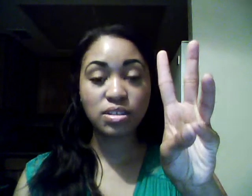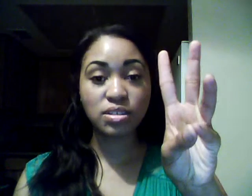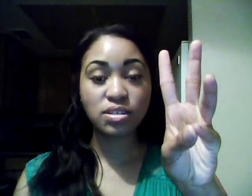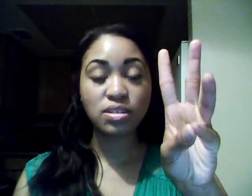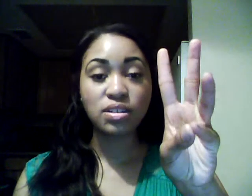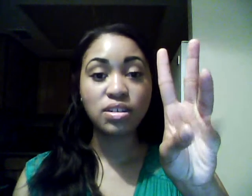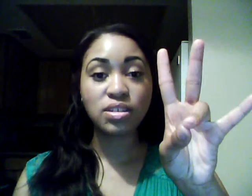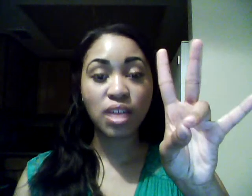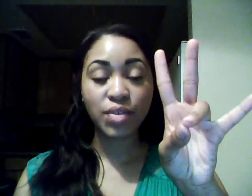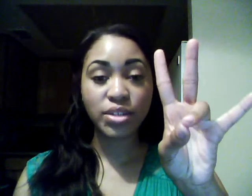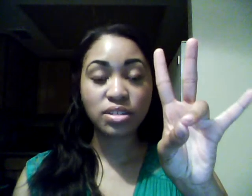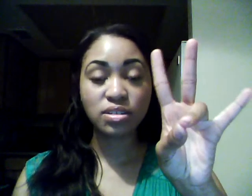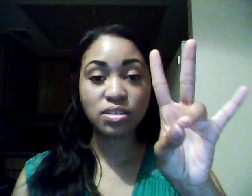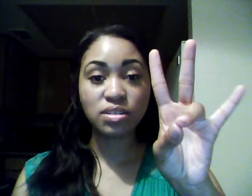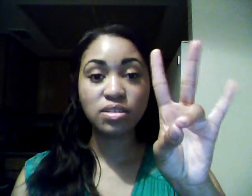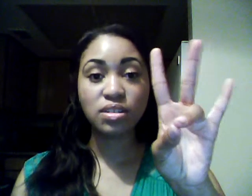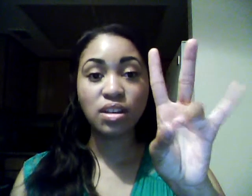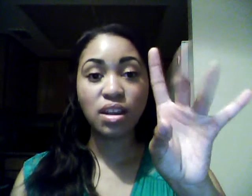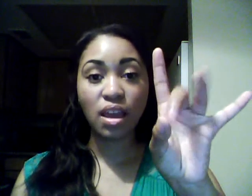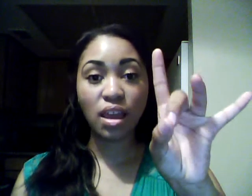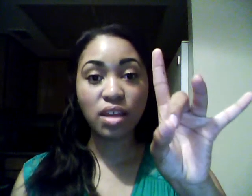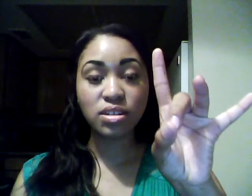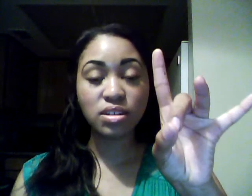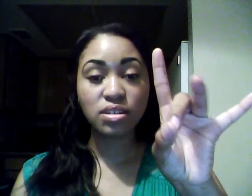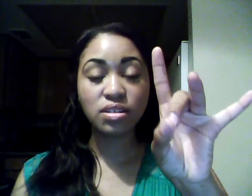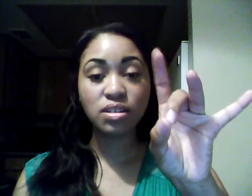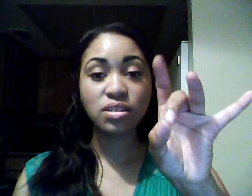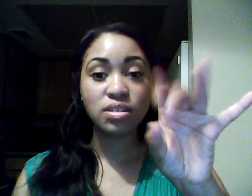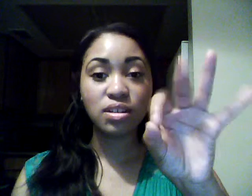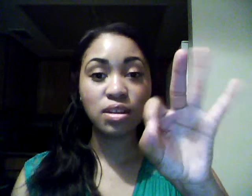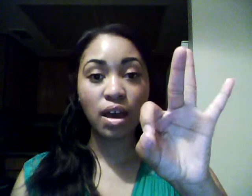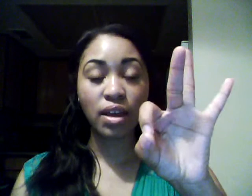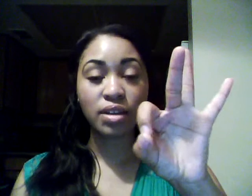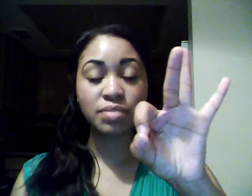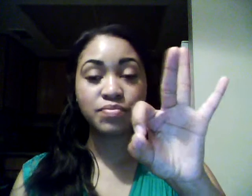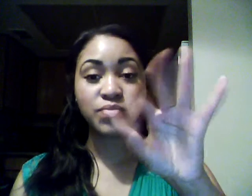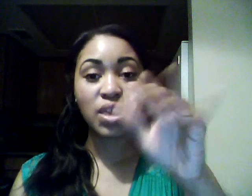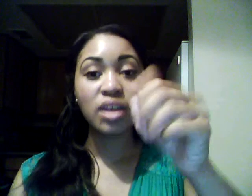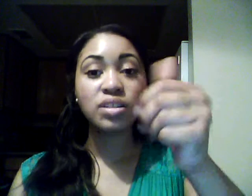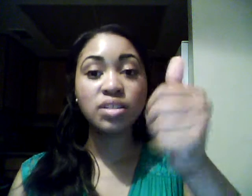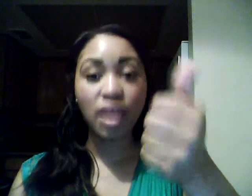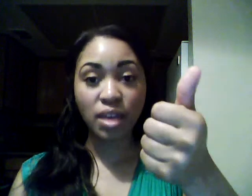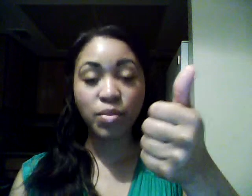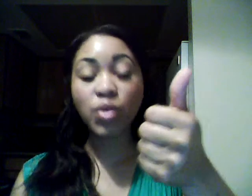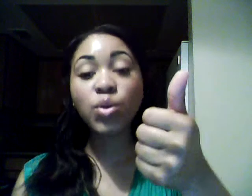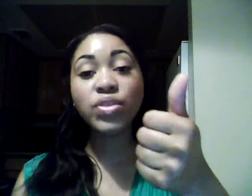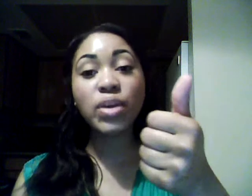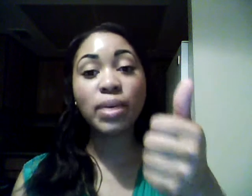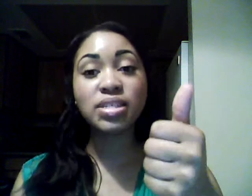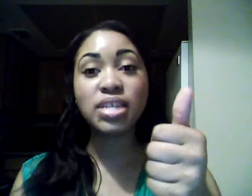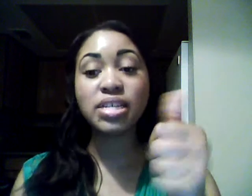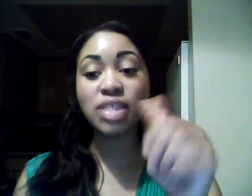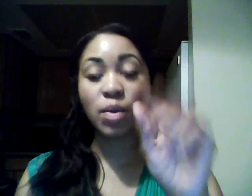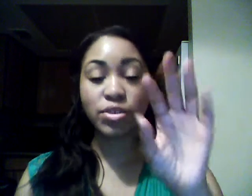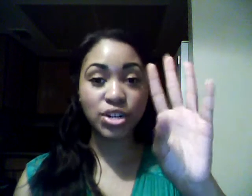6, 7, 8, 9, 10. Now the cool thing about 6 is that when you